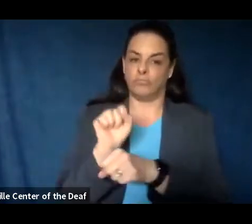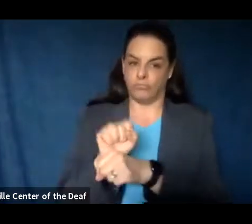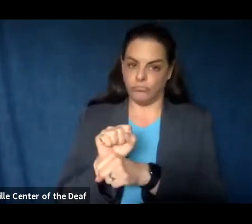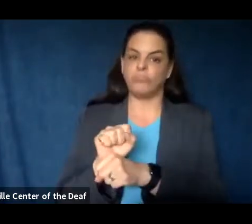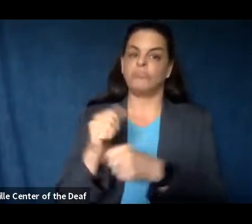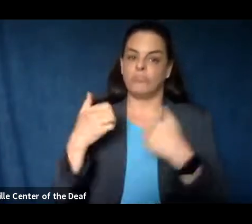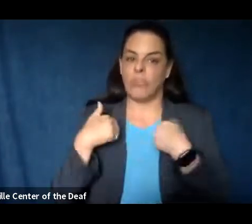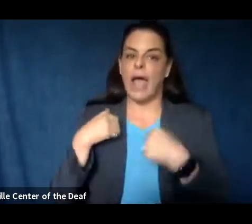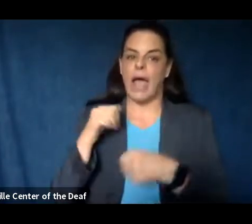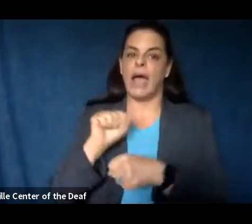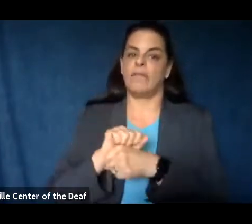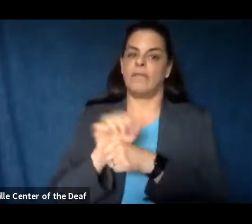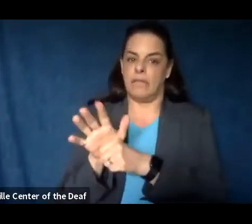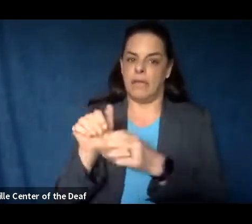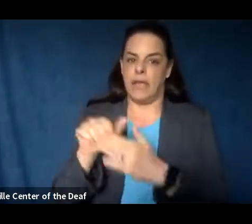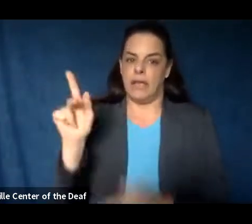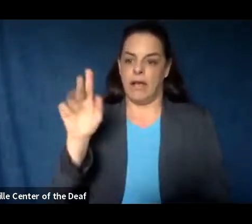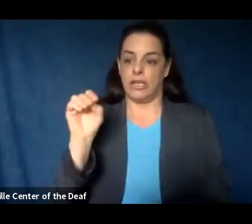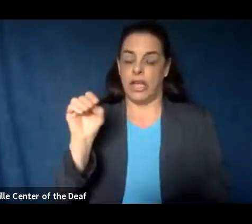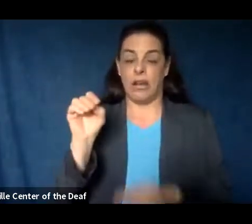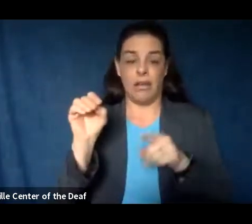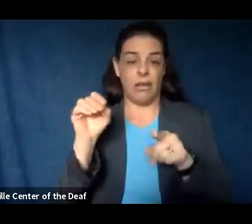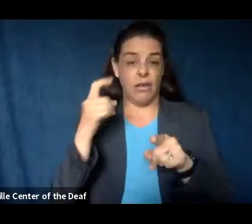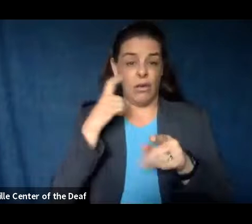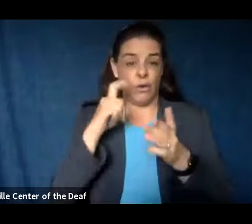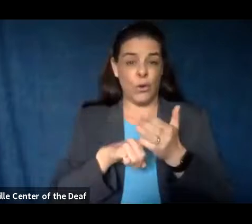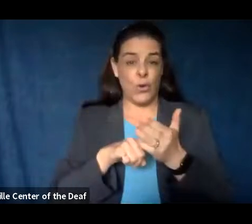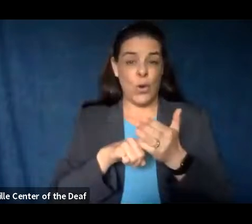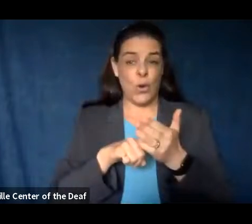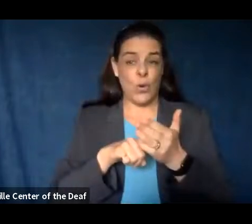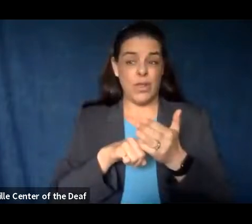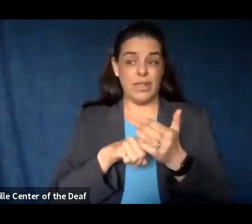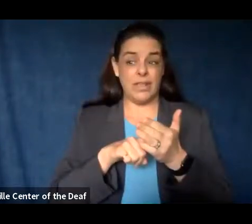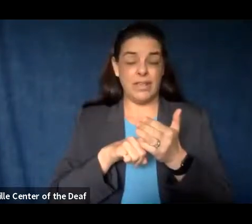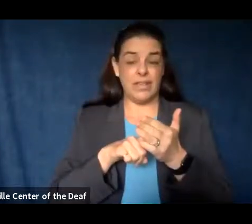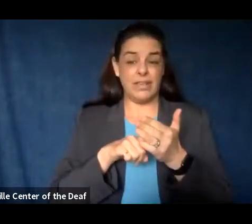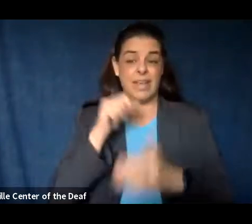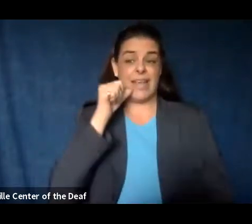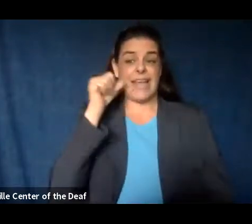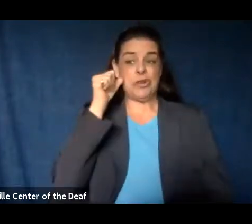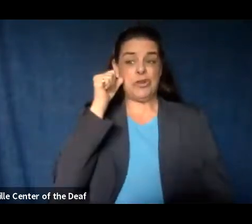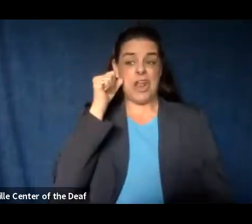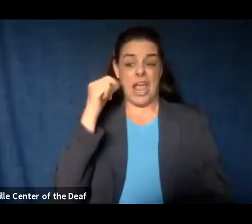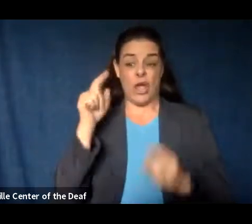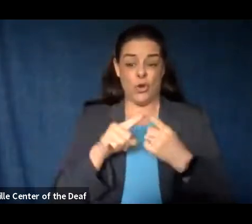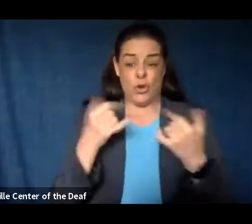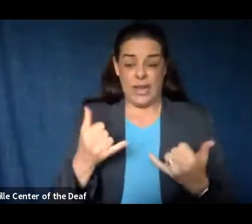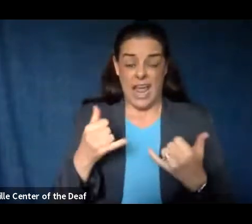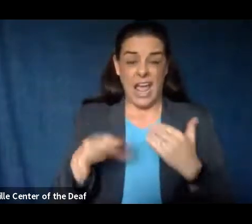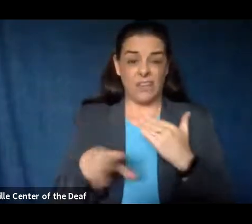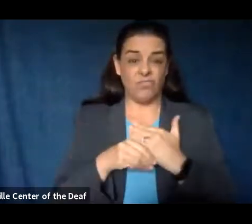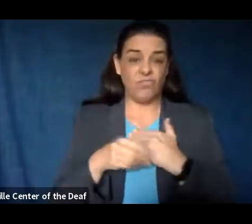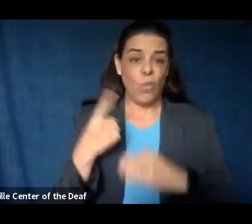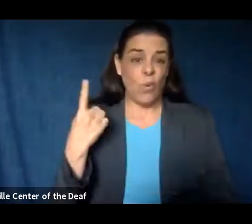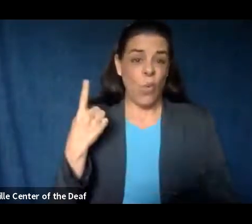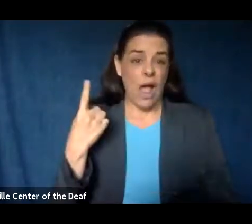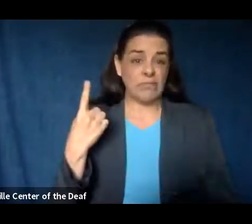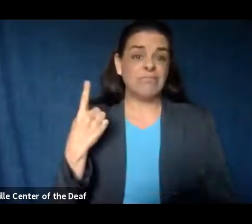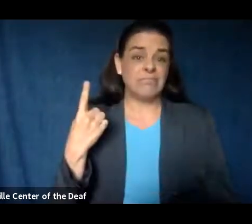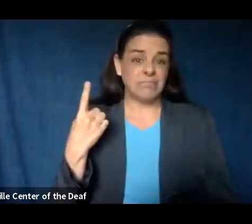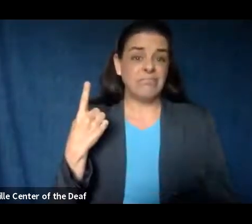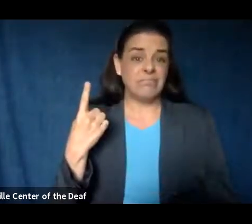Knox County. You'll notice that's just one in addition to what we had yesterday. We did have a